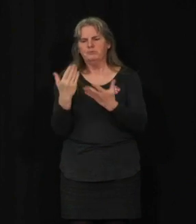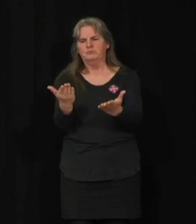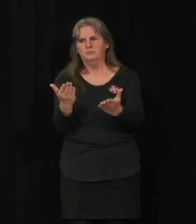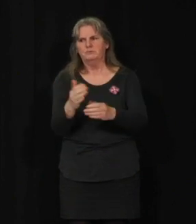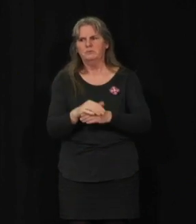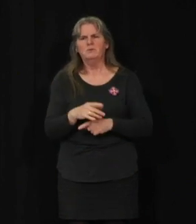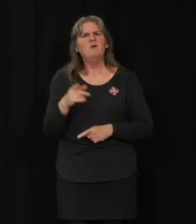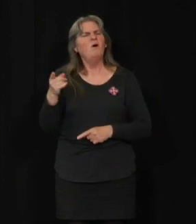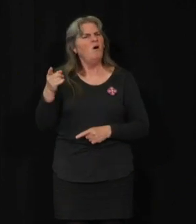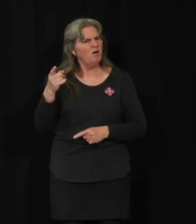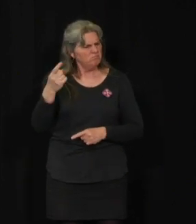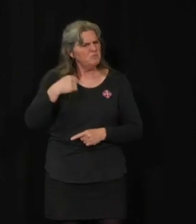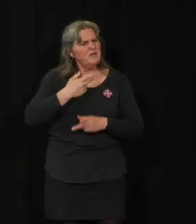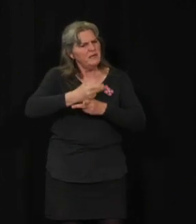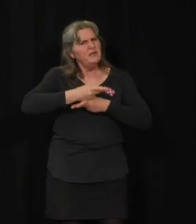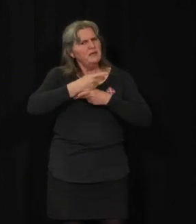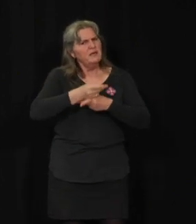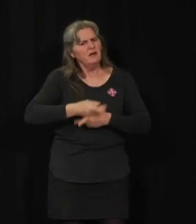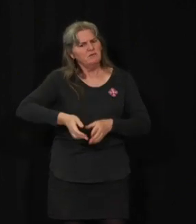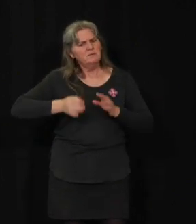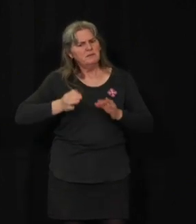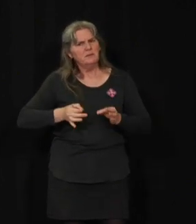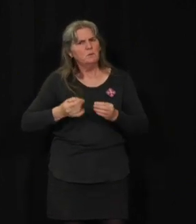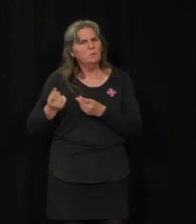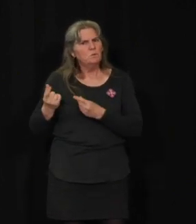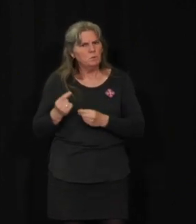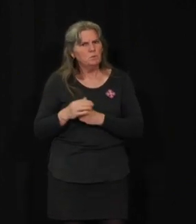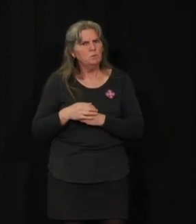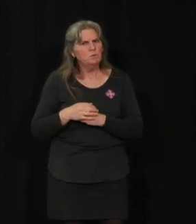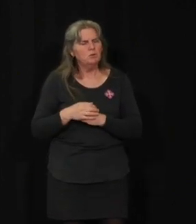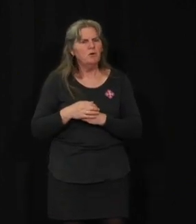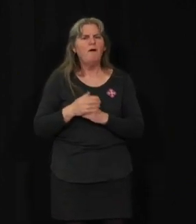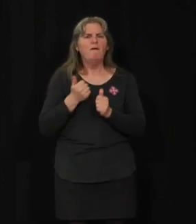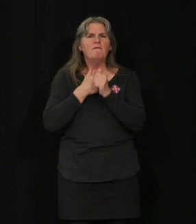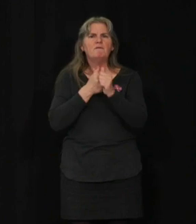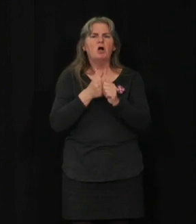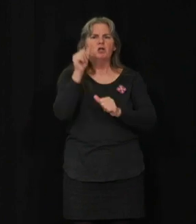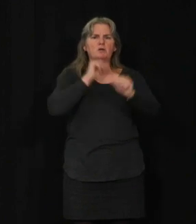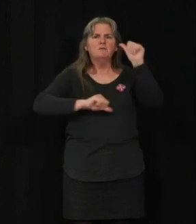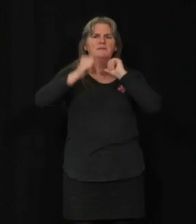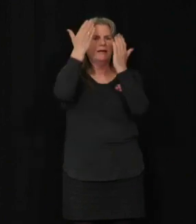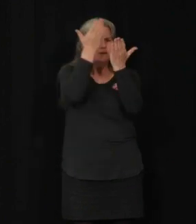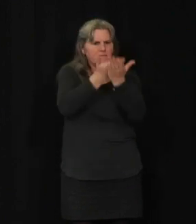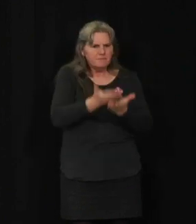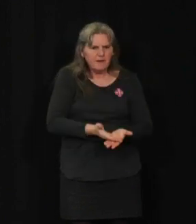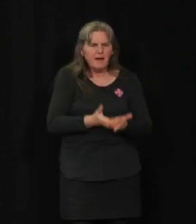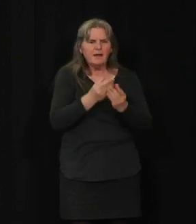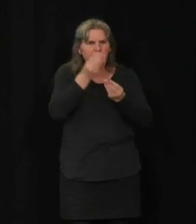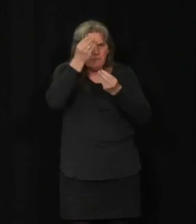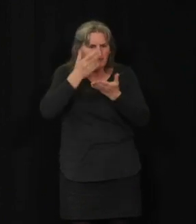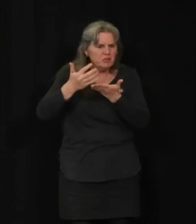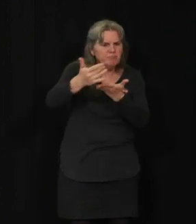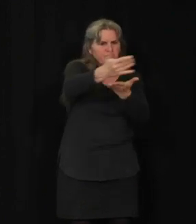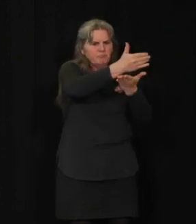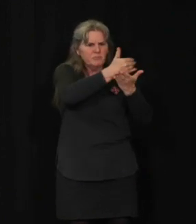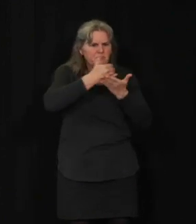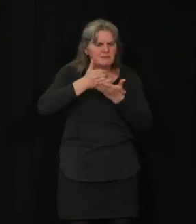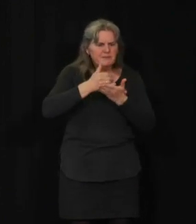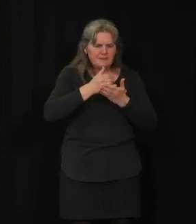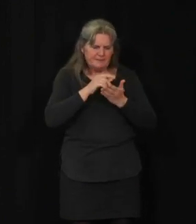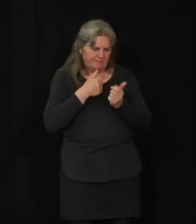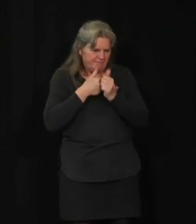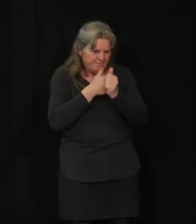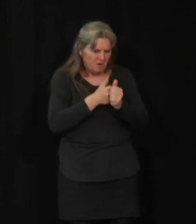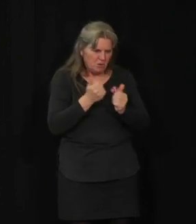We made a conscientious decision that we would follow a scientific approach to getting information out and to follow